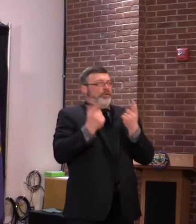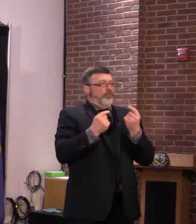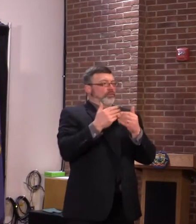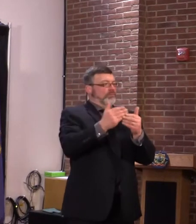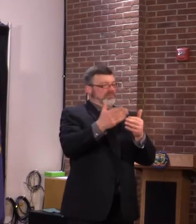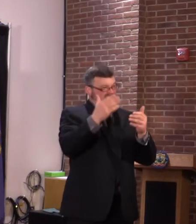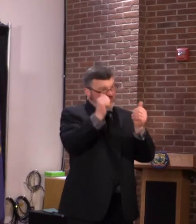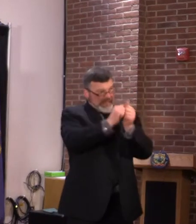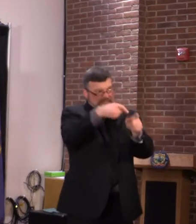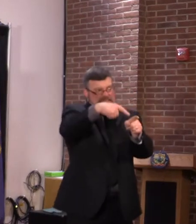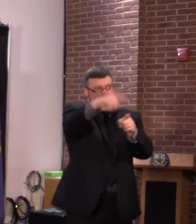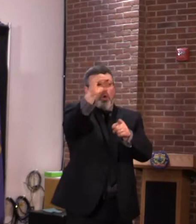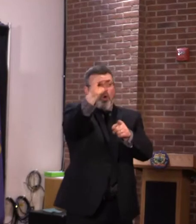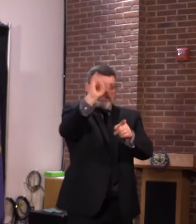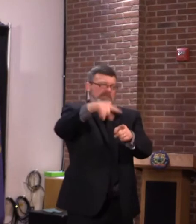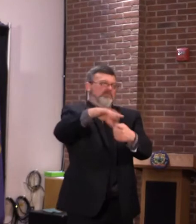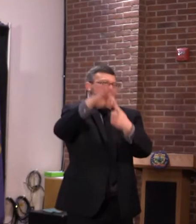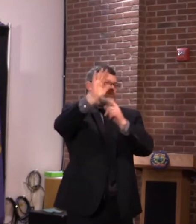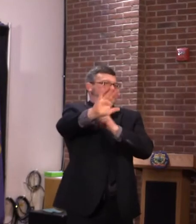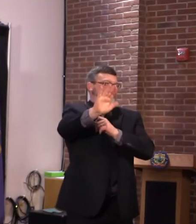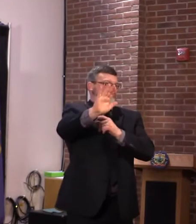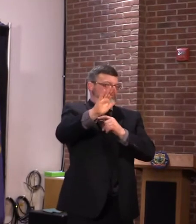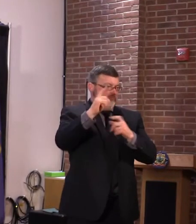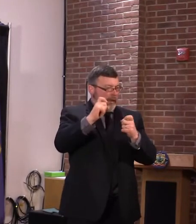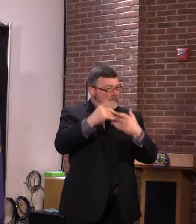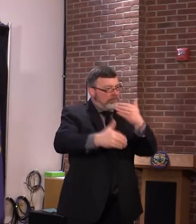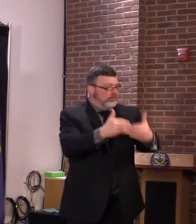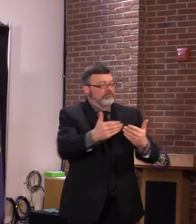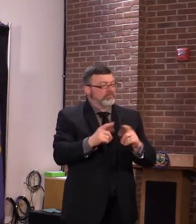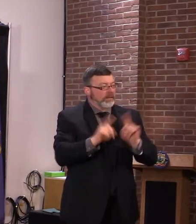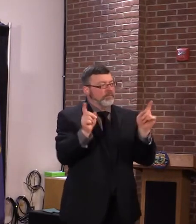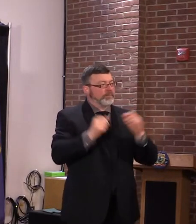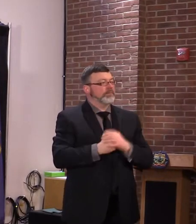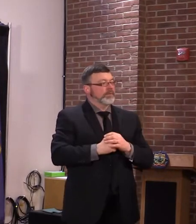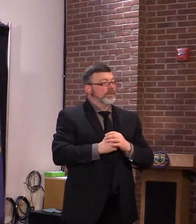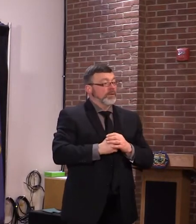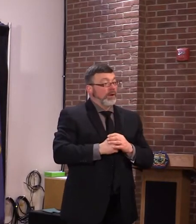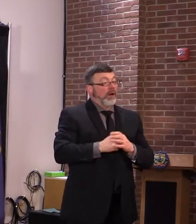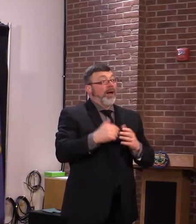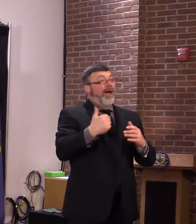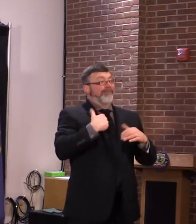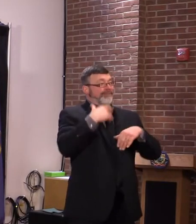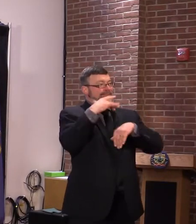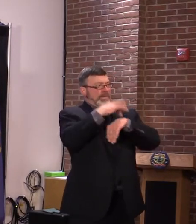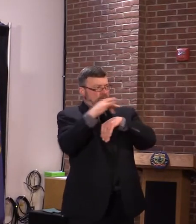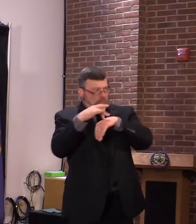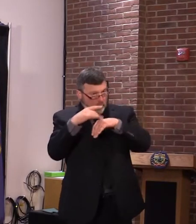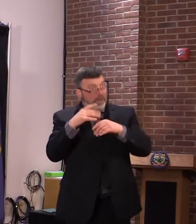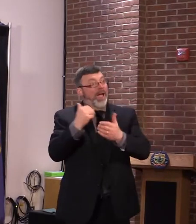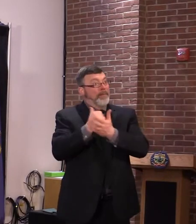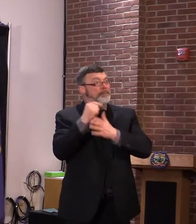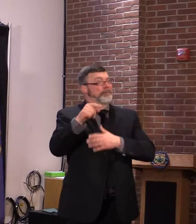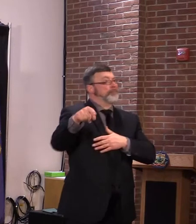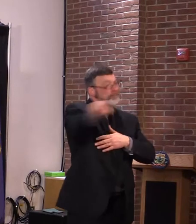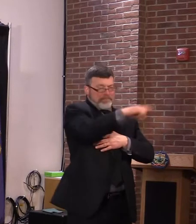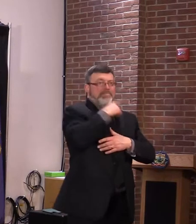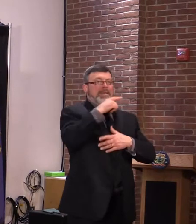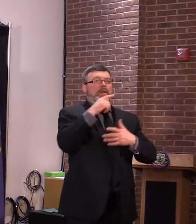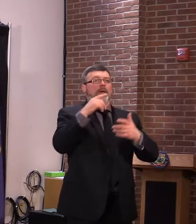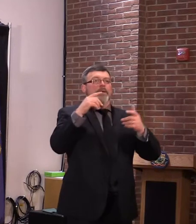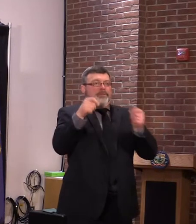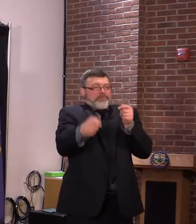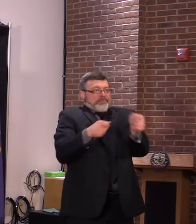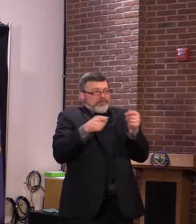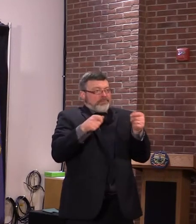With these tools, we can empower Vermonters to act quickly to slow the further spread of the virus right now. During the Omicron surge,